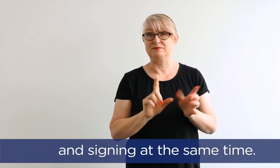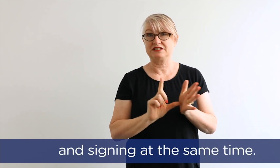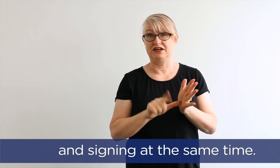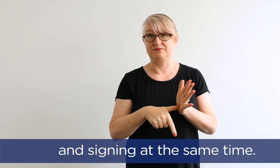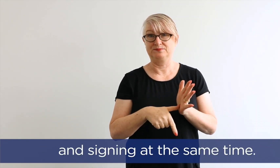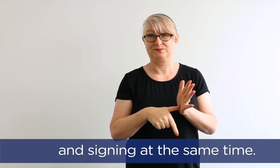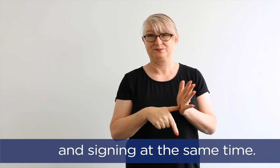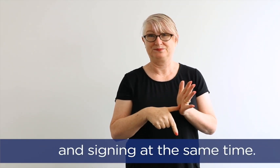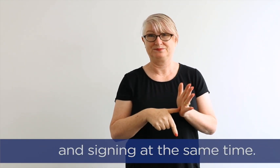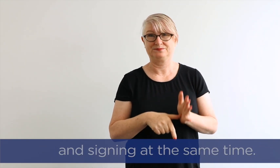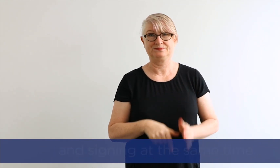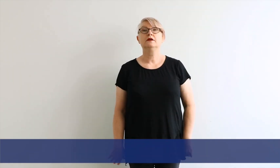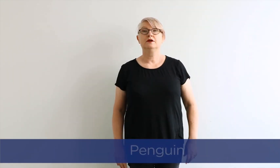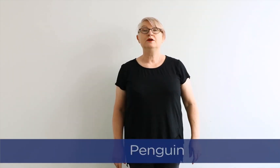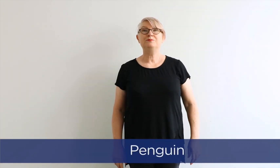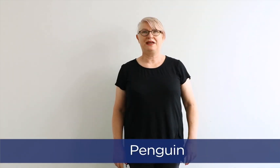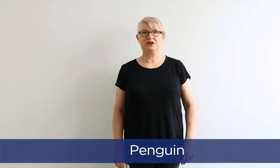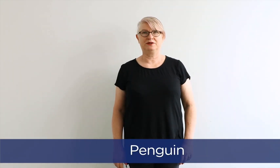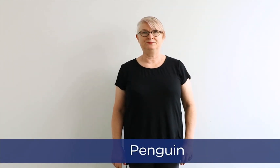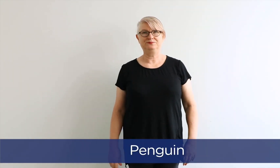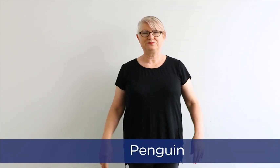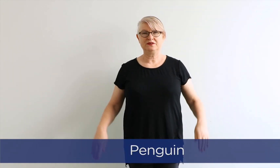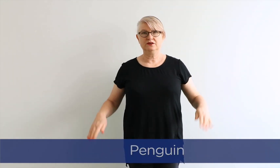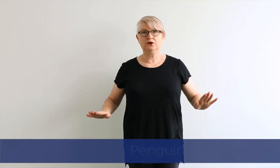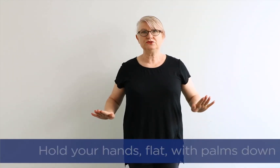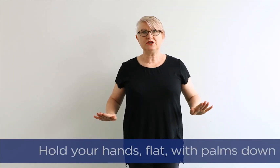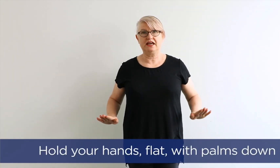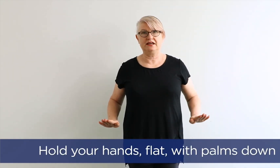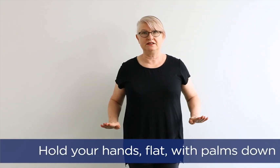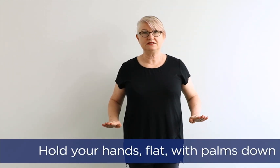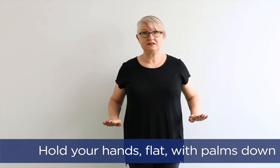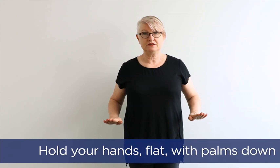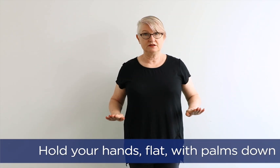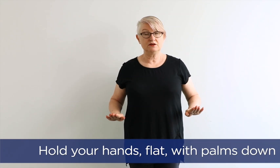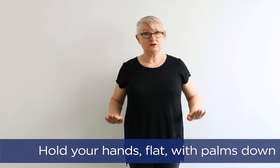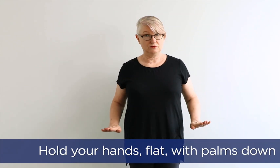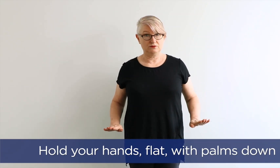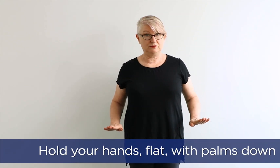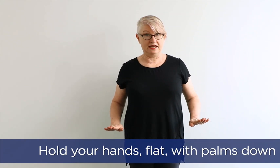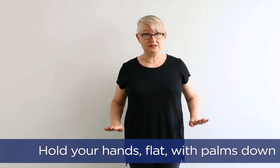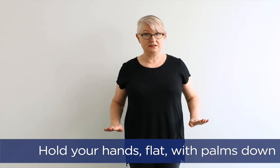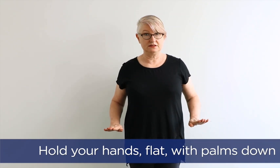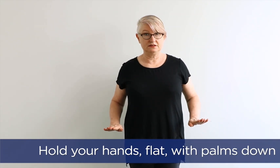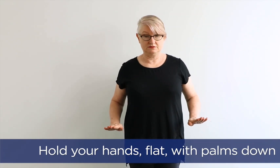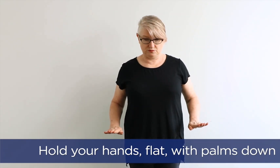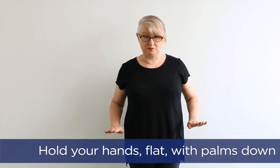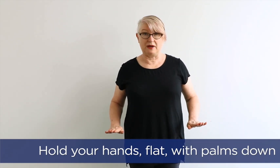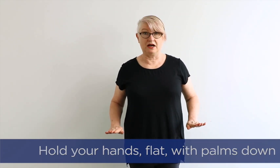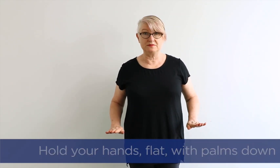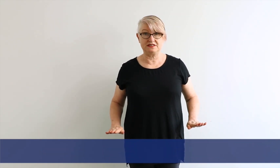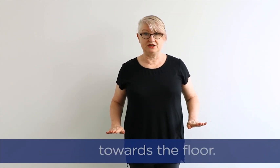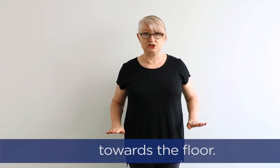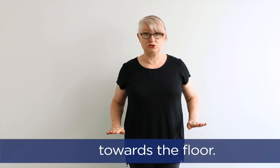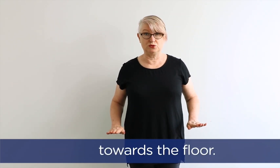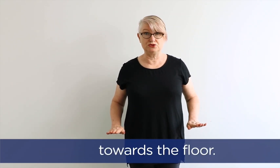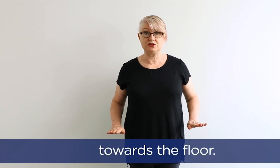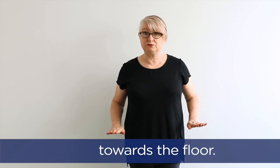time. Penguin. Hold your hands flat with palms down towards the floor.